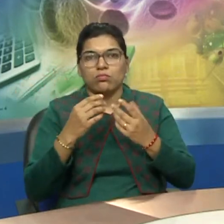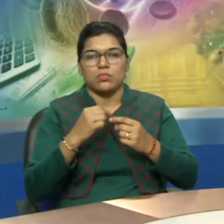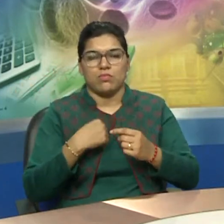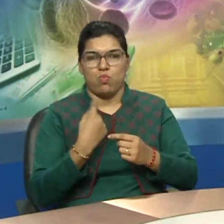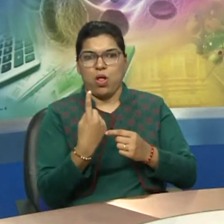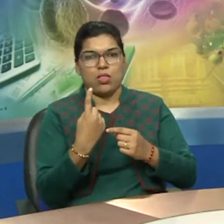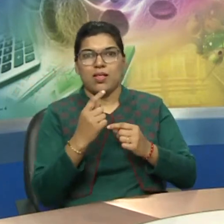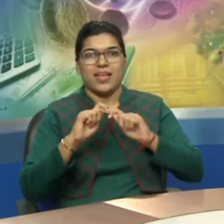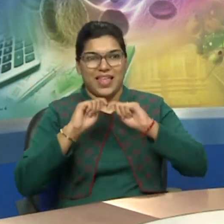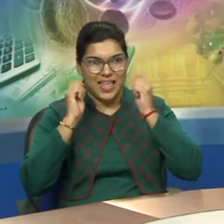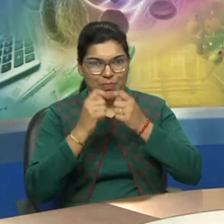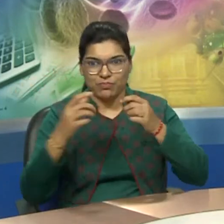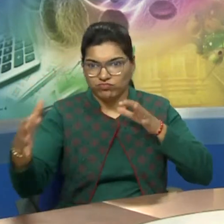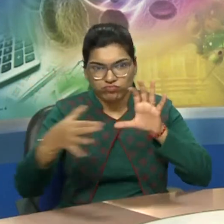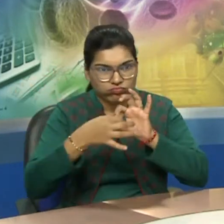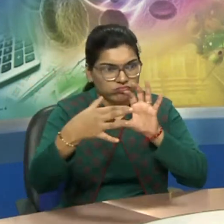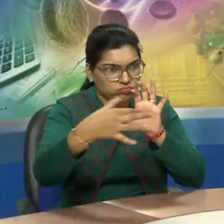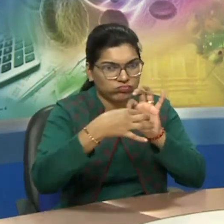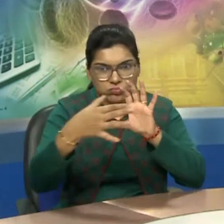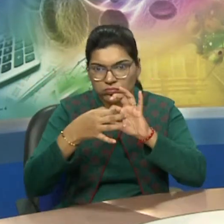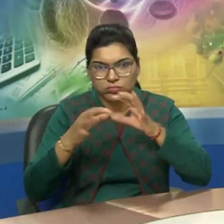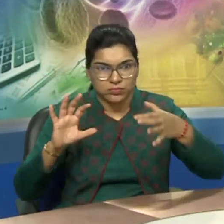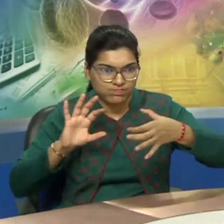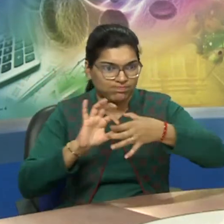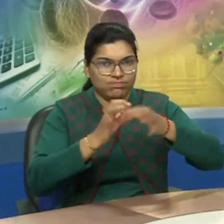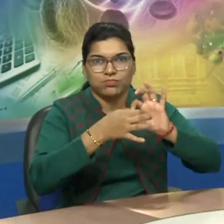Integrate means to put them all together.